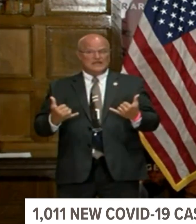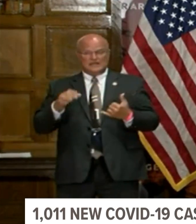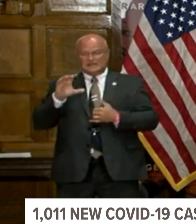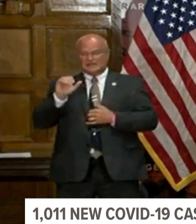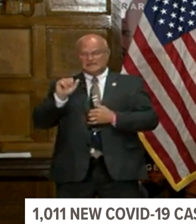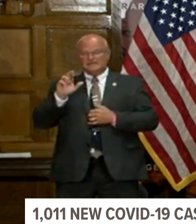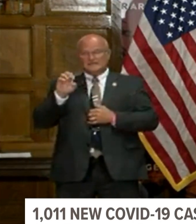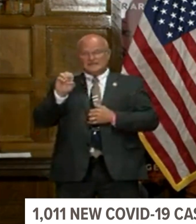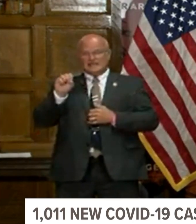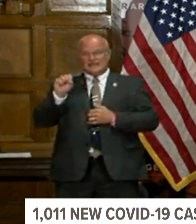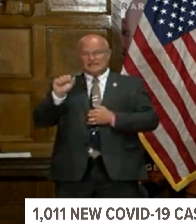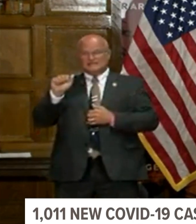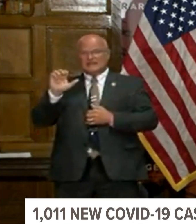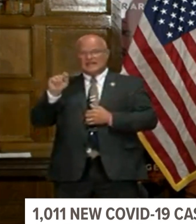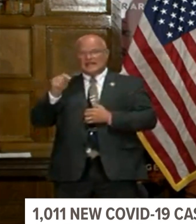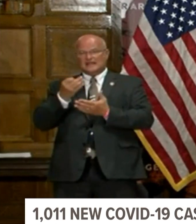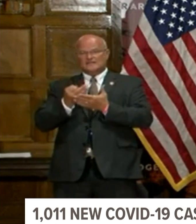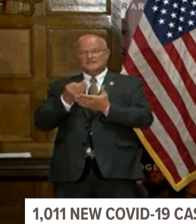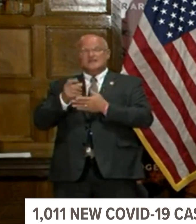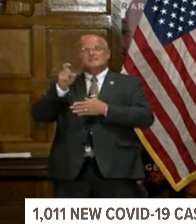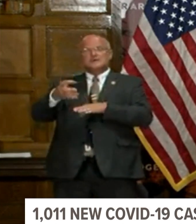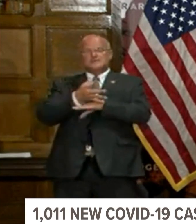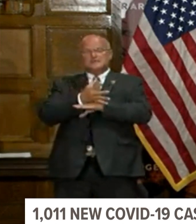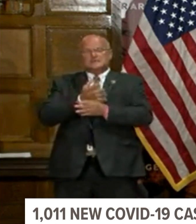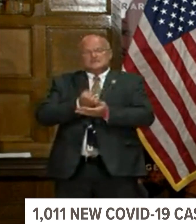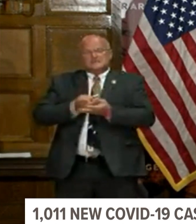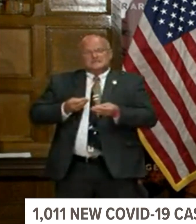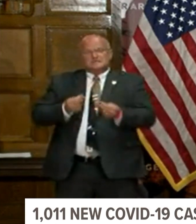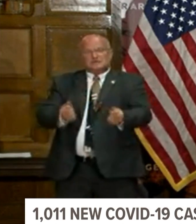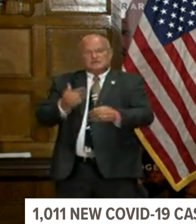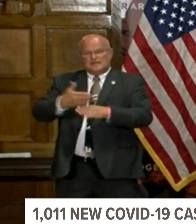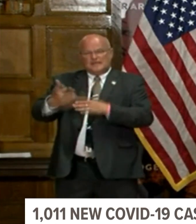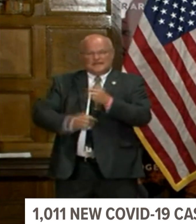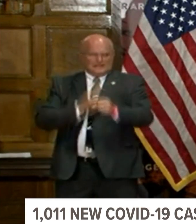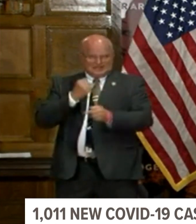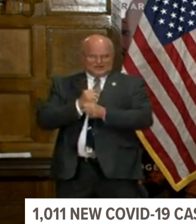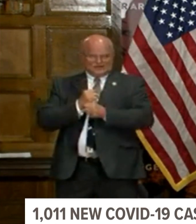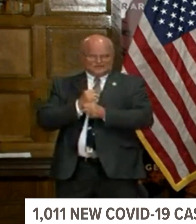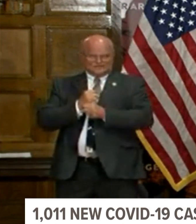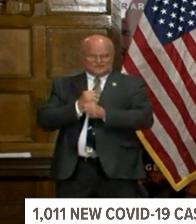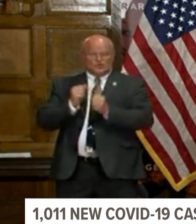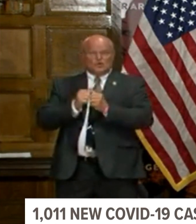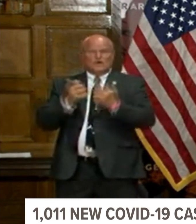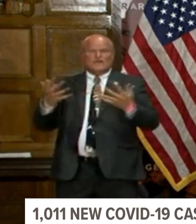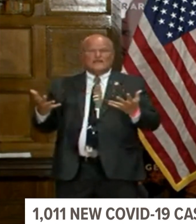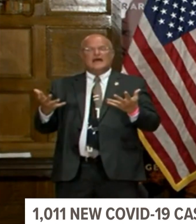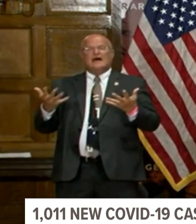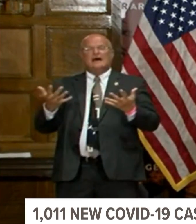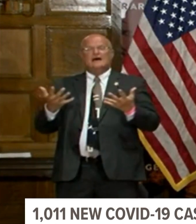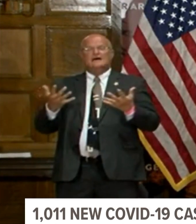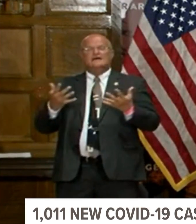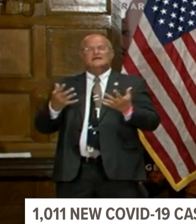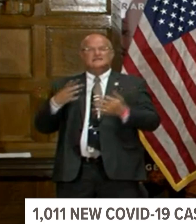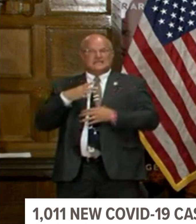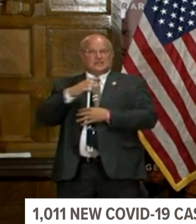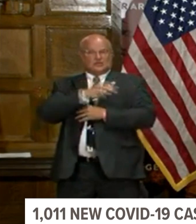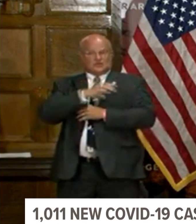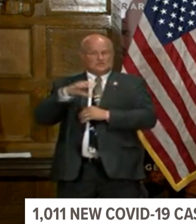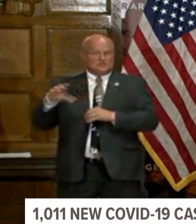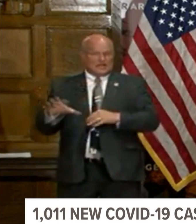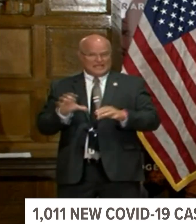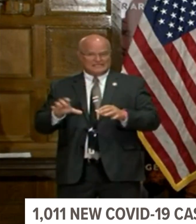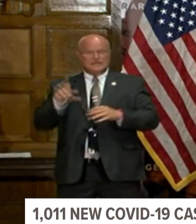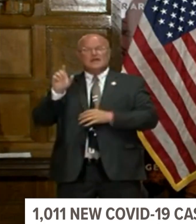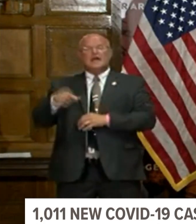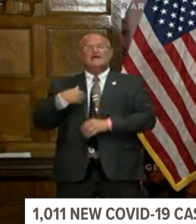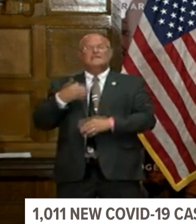CARES Act funds have to be expended by the end of the calendar year. So without any type of congressional action,